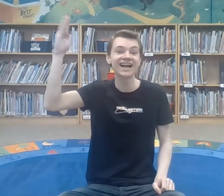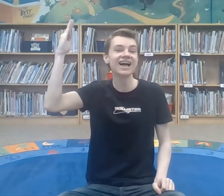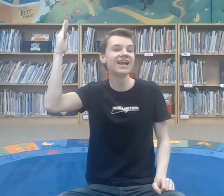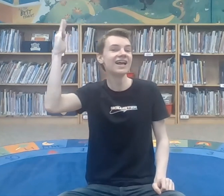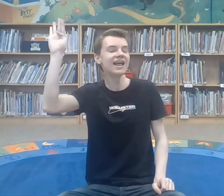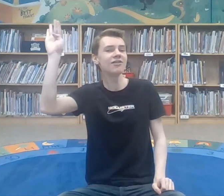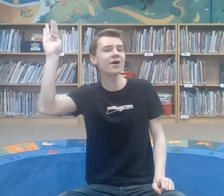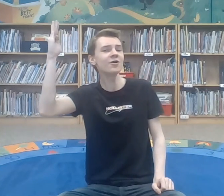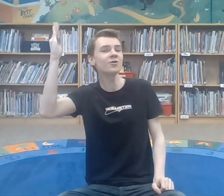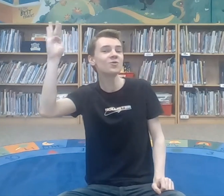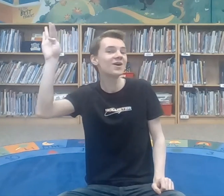Hello!